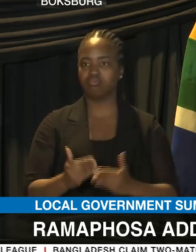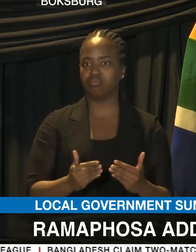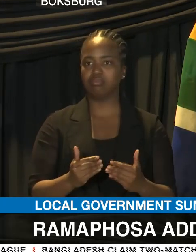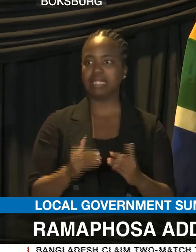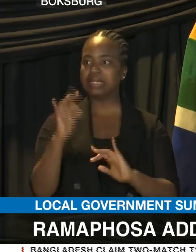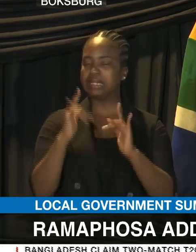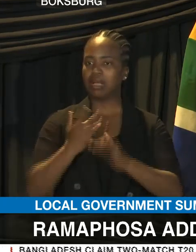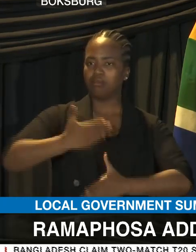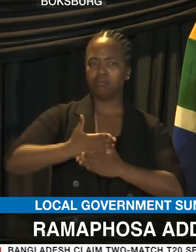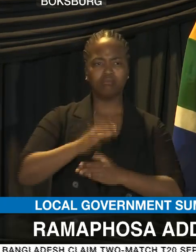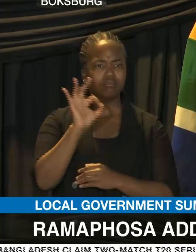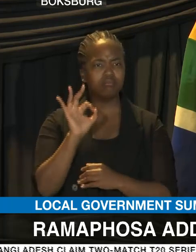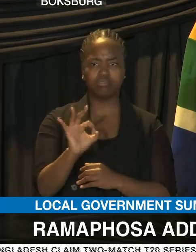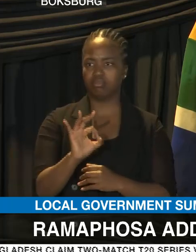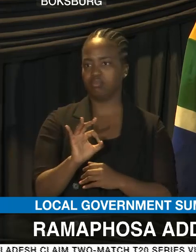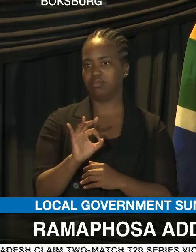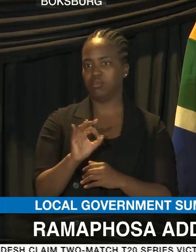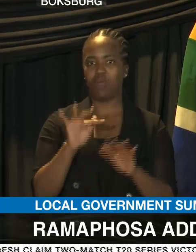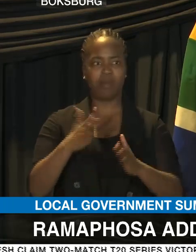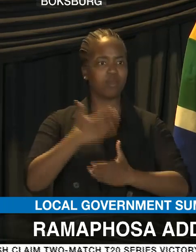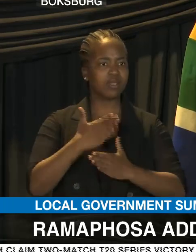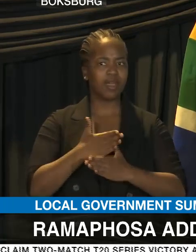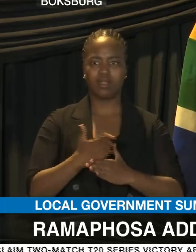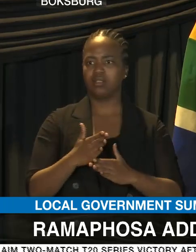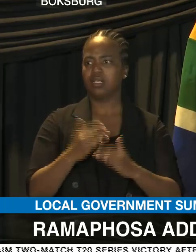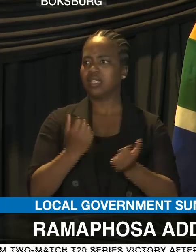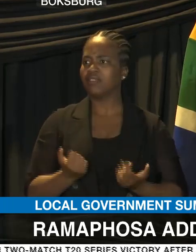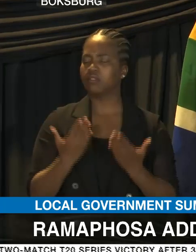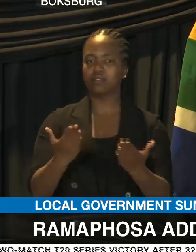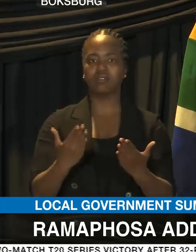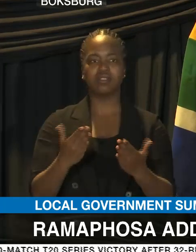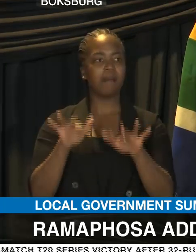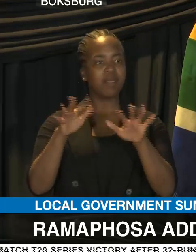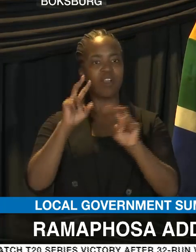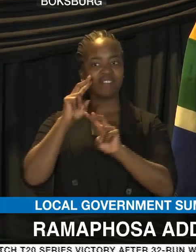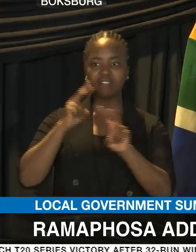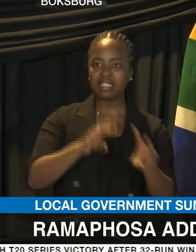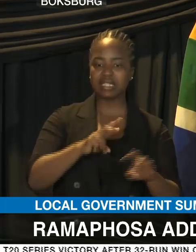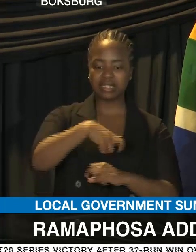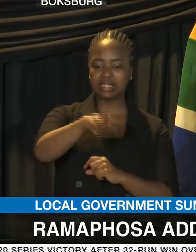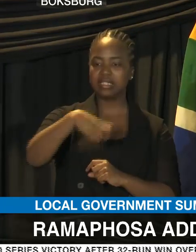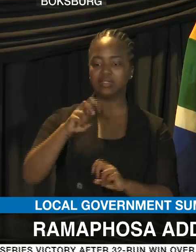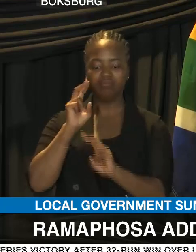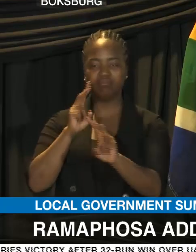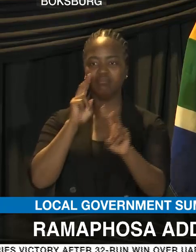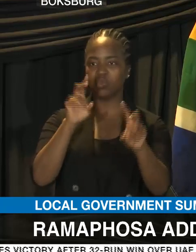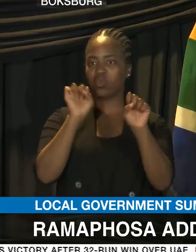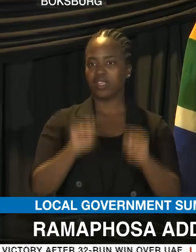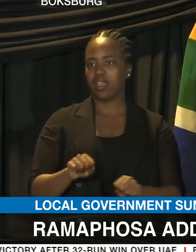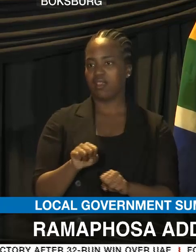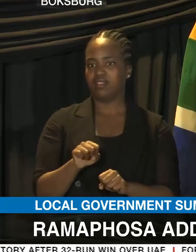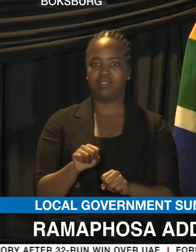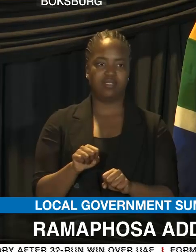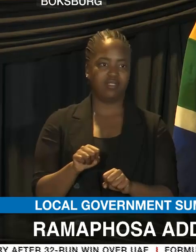that needs to be engendered, places where tourists may want to visit